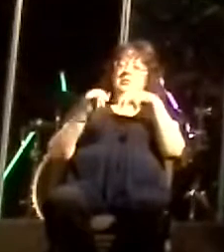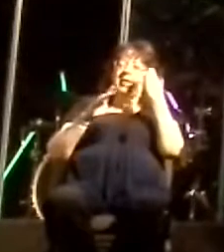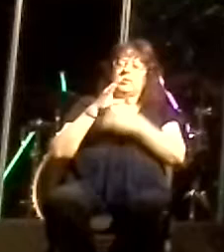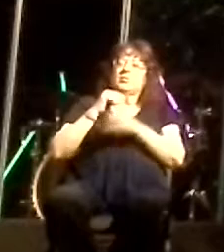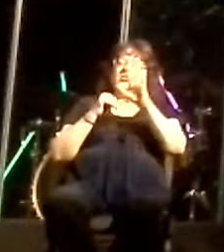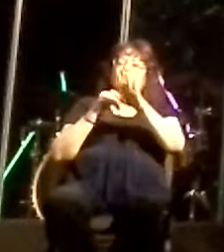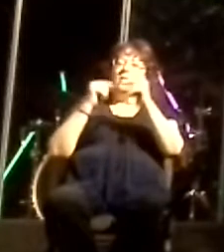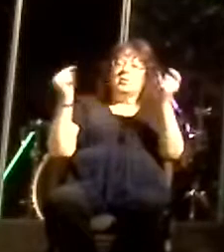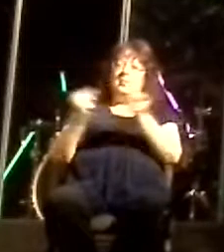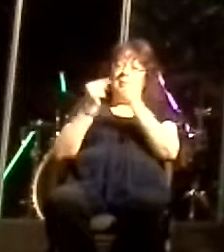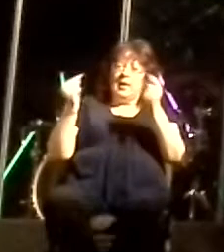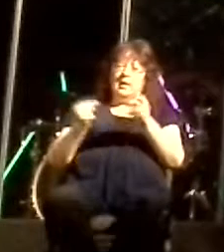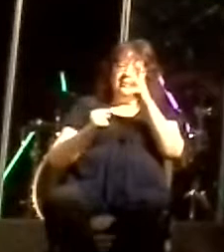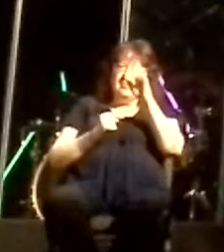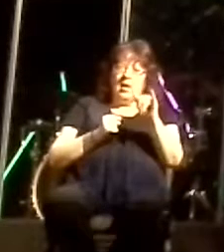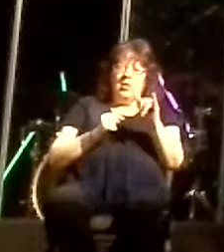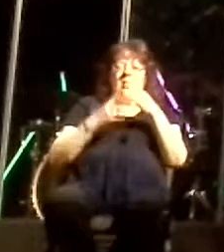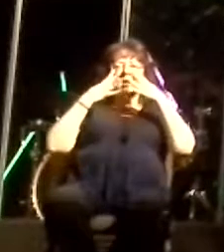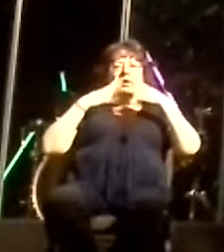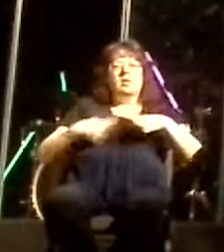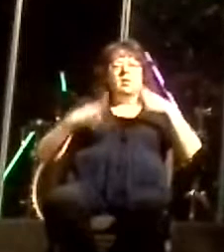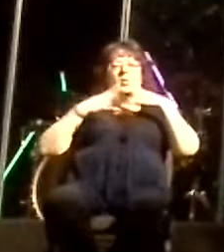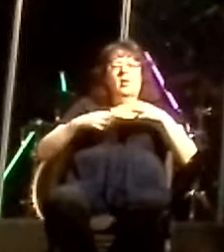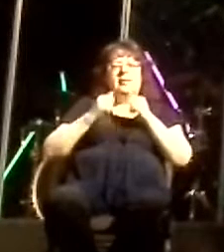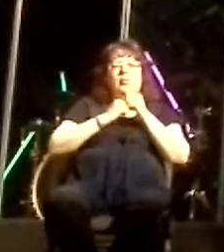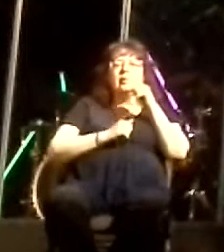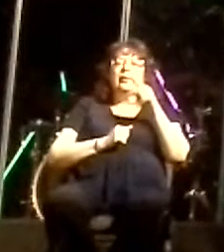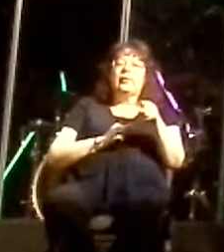pain and just weeps with her.